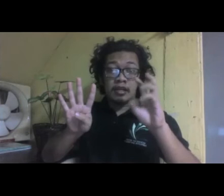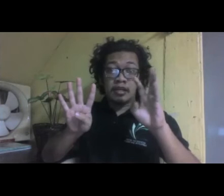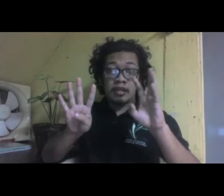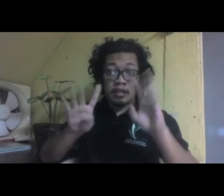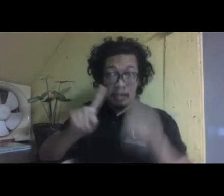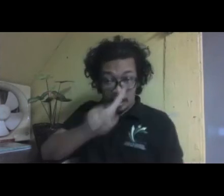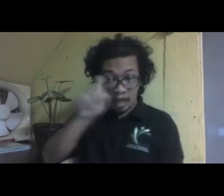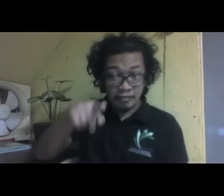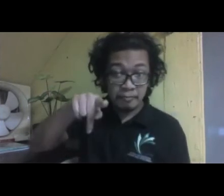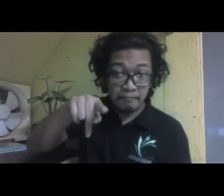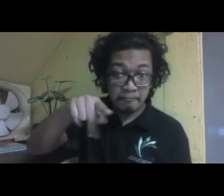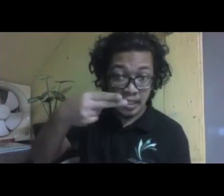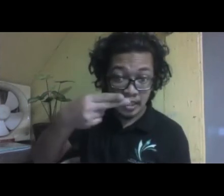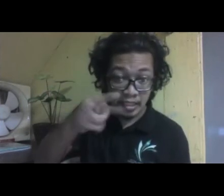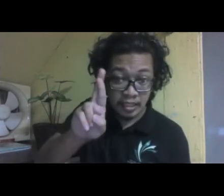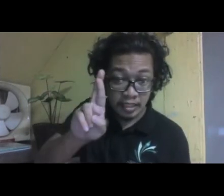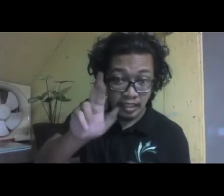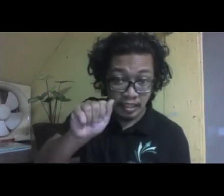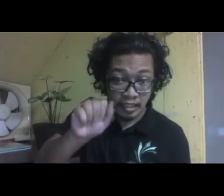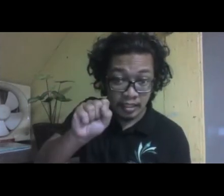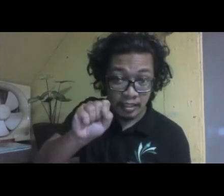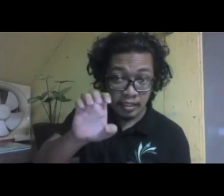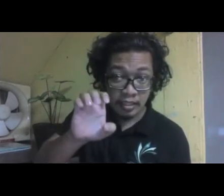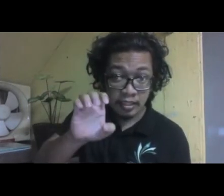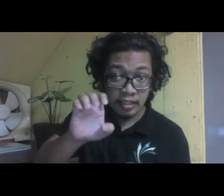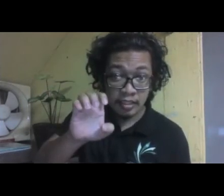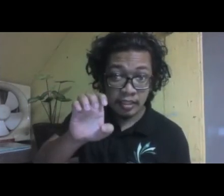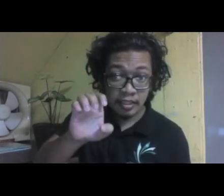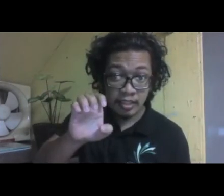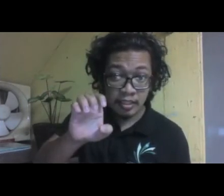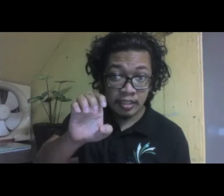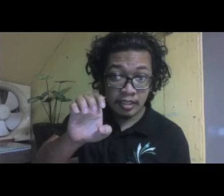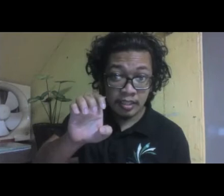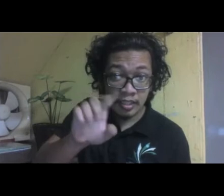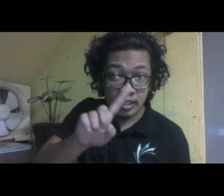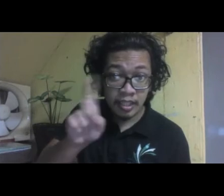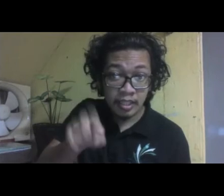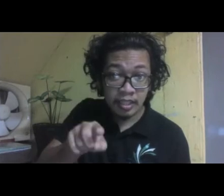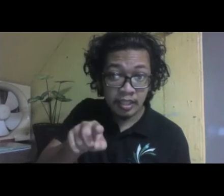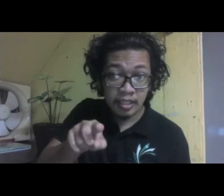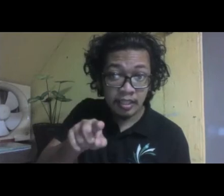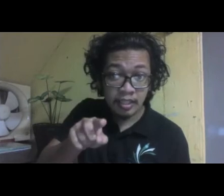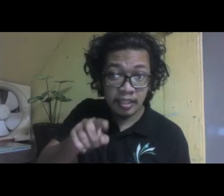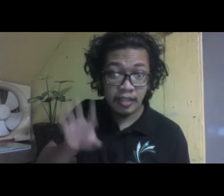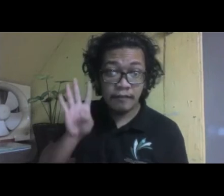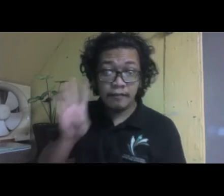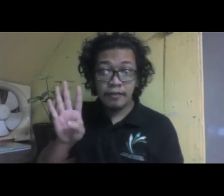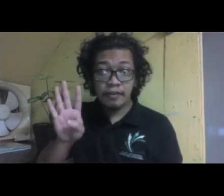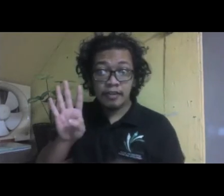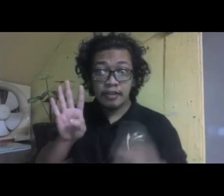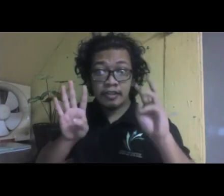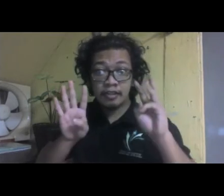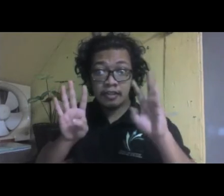ko, instant lang, like it would just be like like it's just instant. It's not